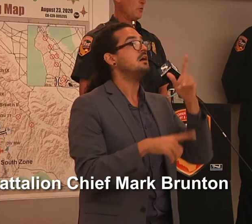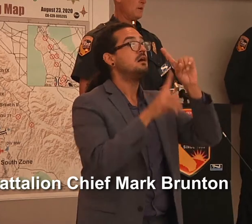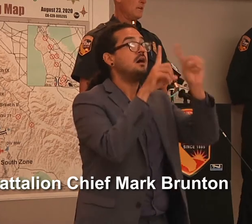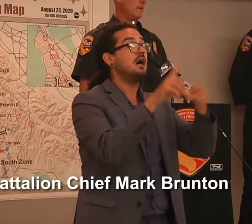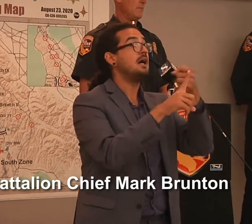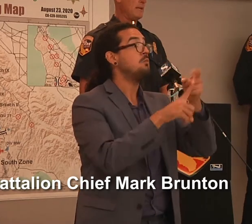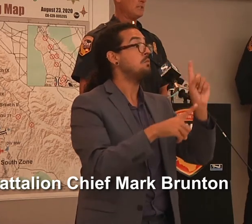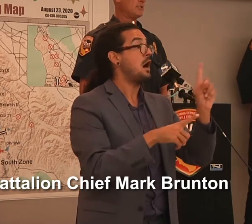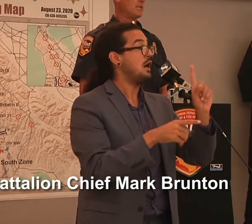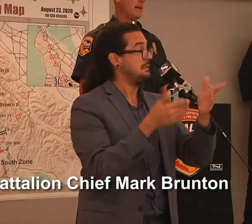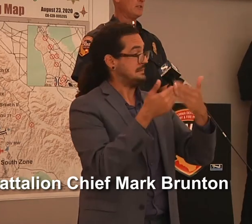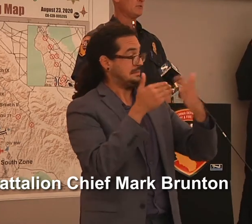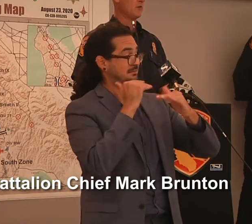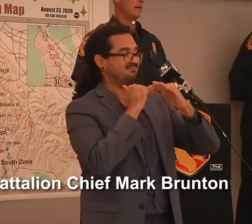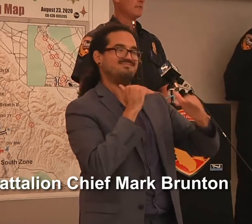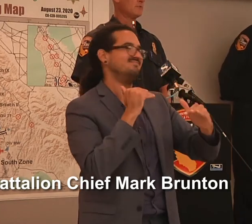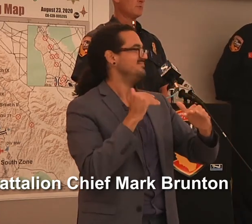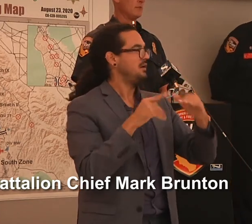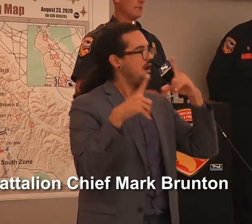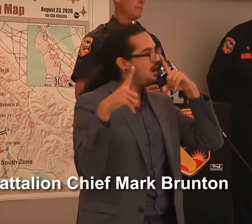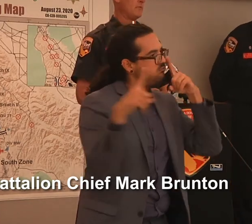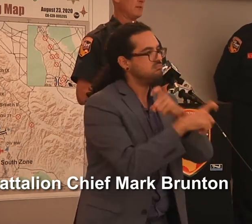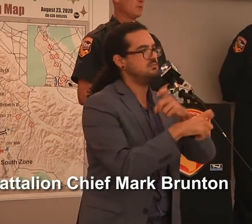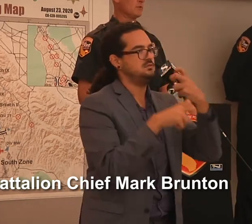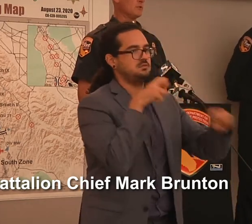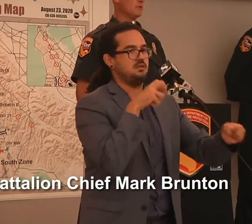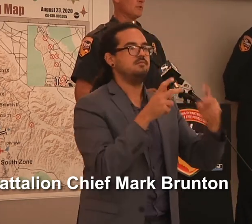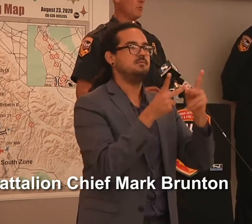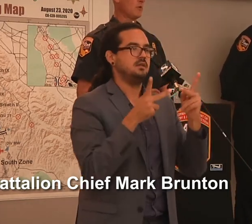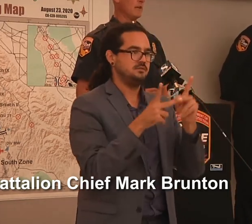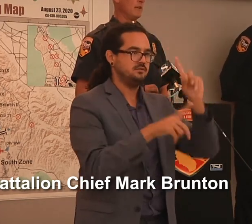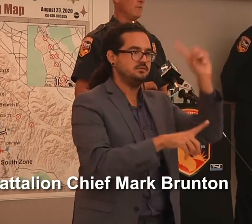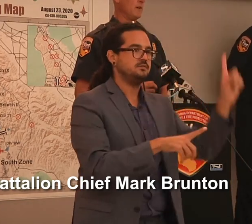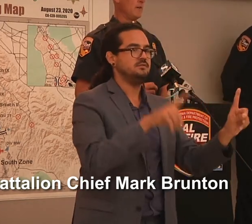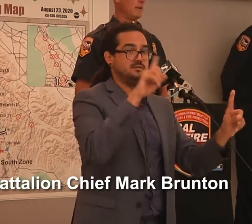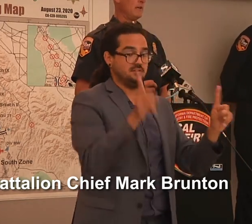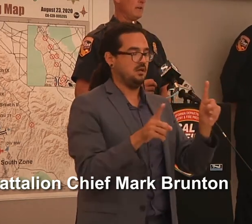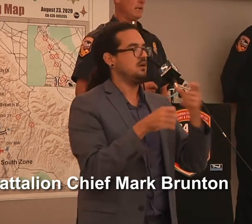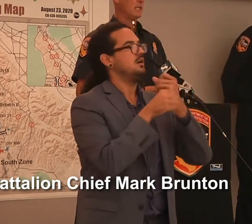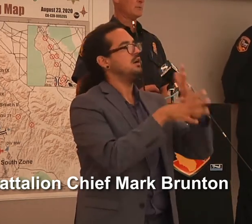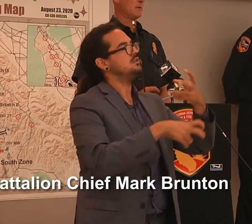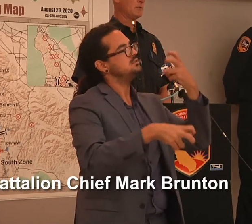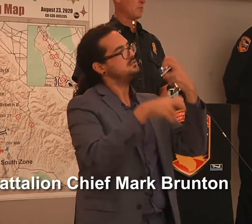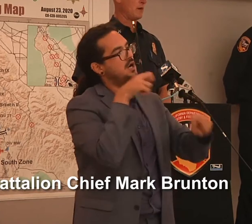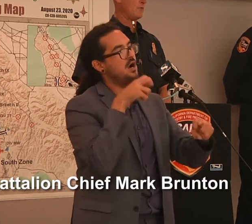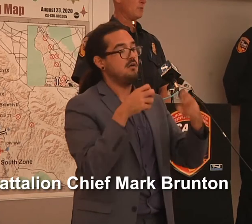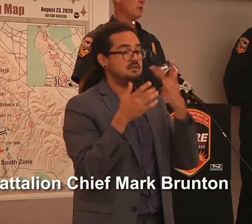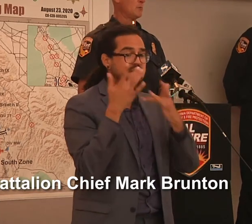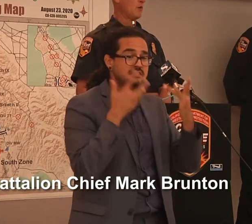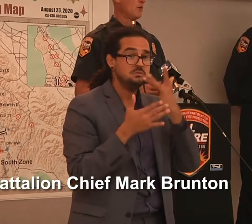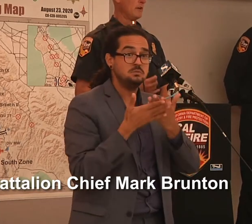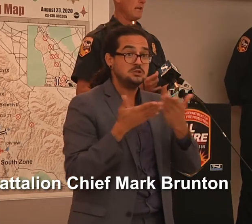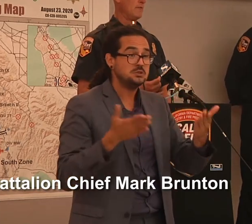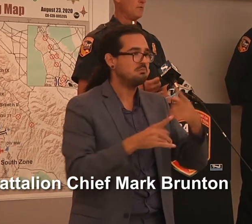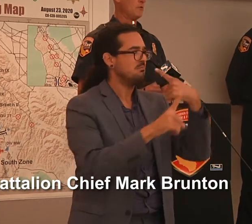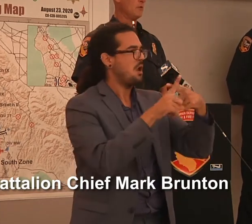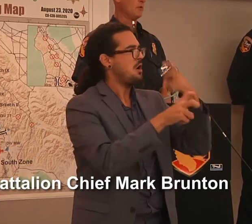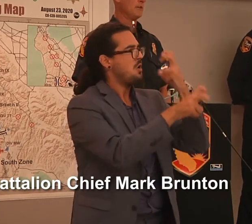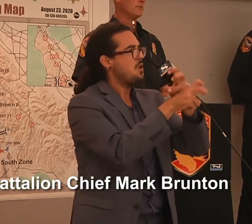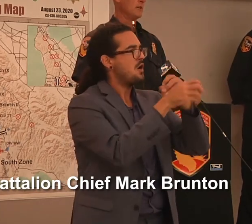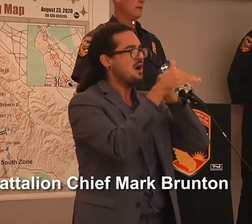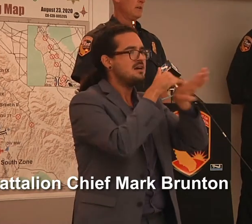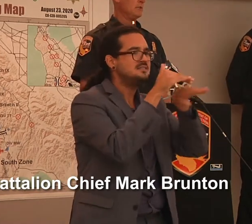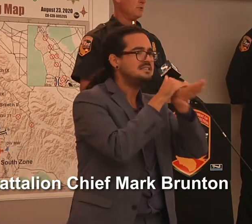So it makes it a challenge for us with the limited resources to work in very inhospitable terrain for the most part and heavy